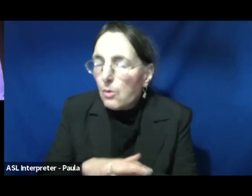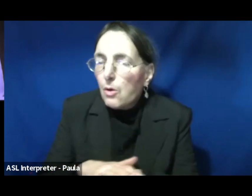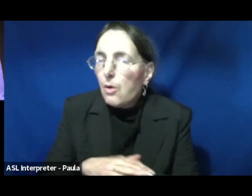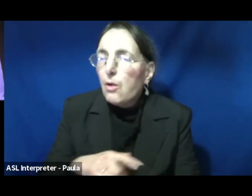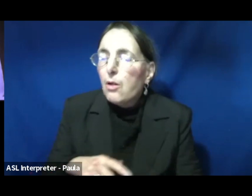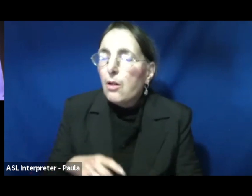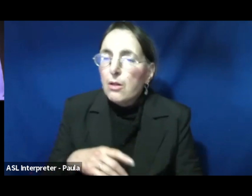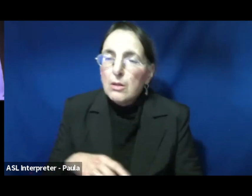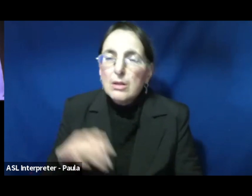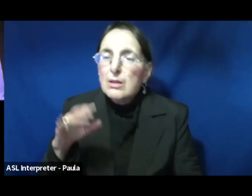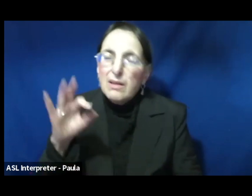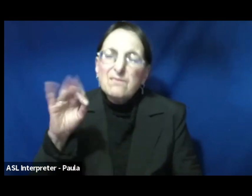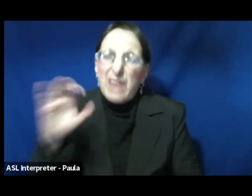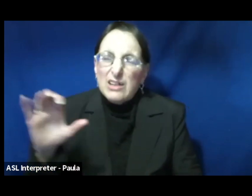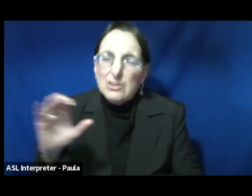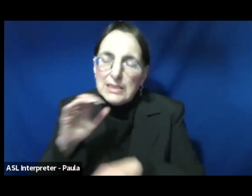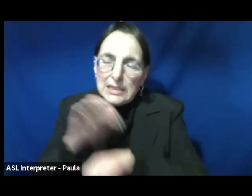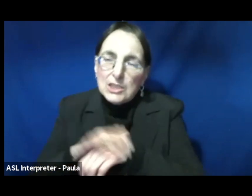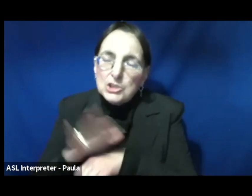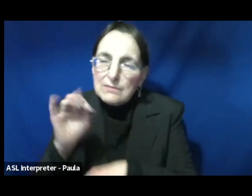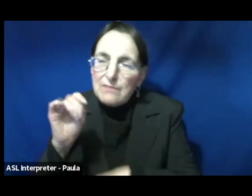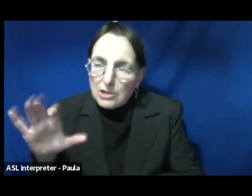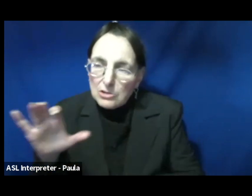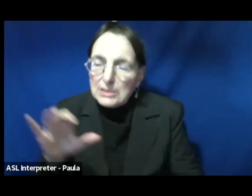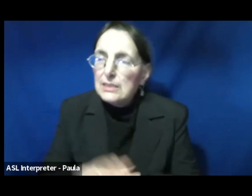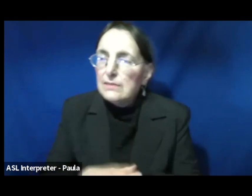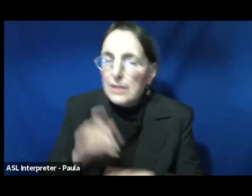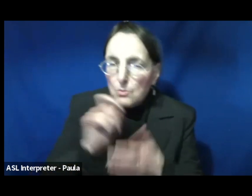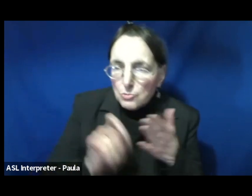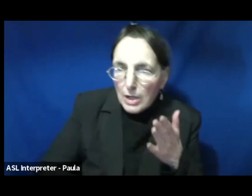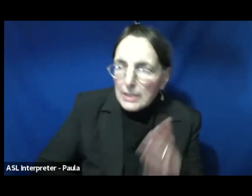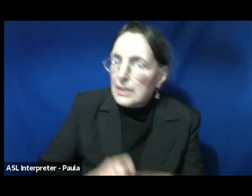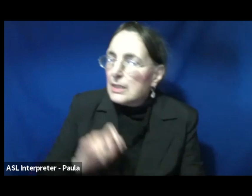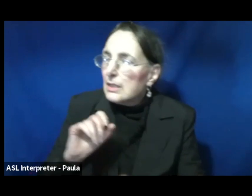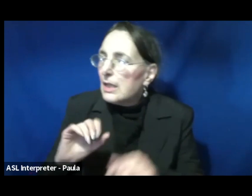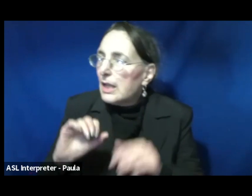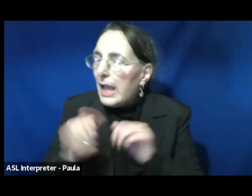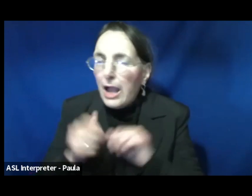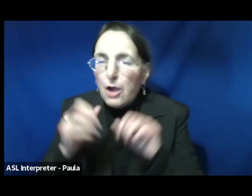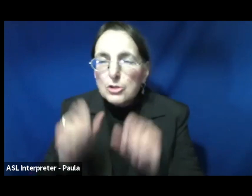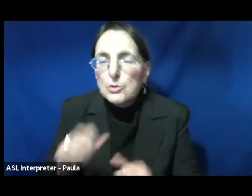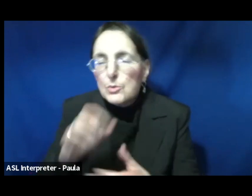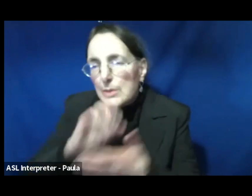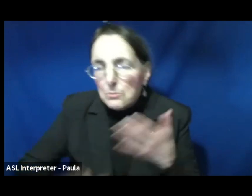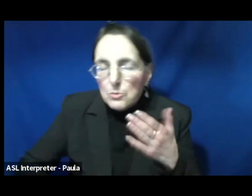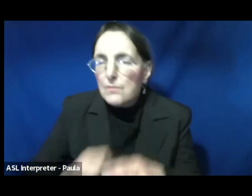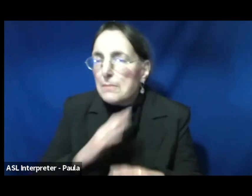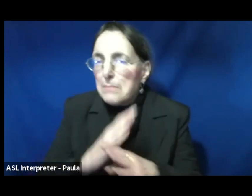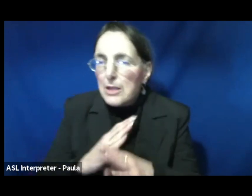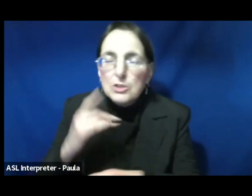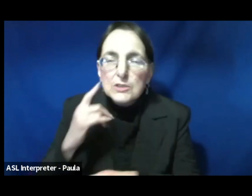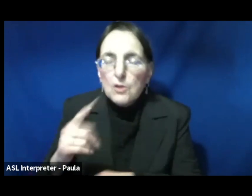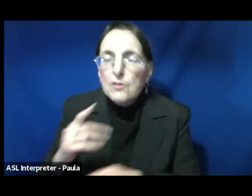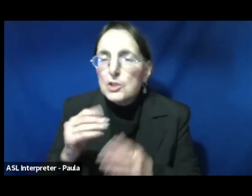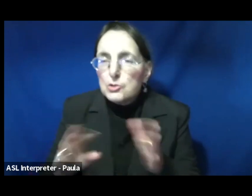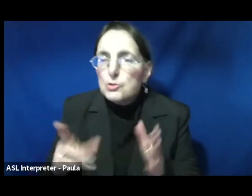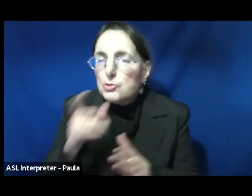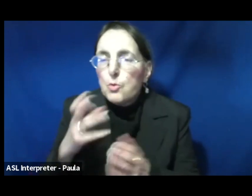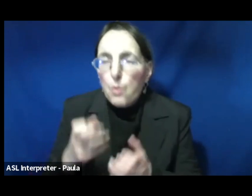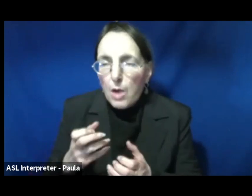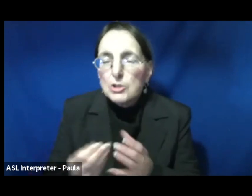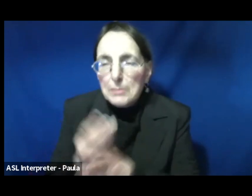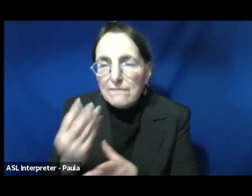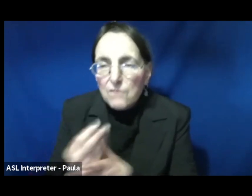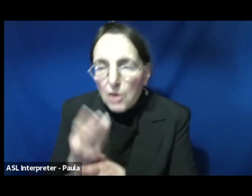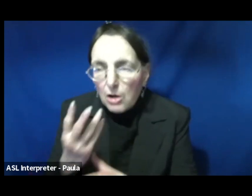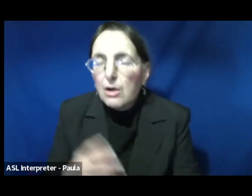English, was writing about land ownership, and I wanted to chime in on what we could do to remove barriers for students who want to farm. And that was a great piece,